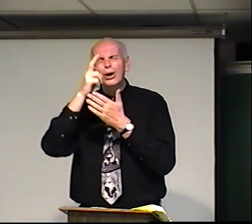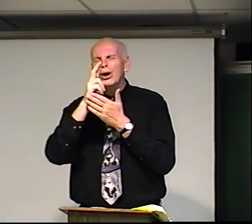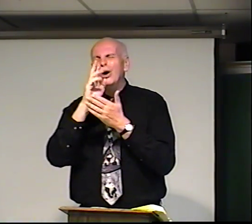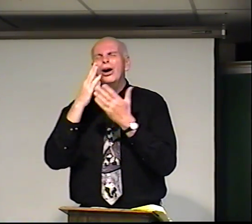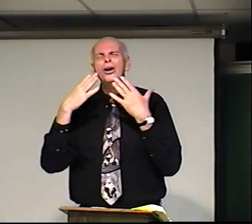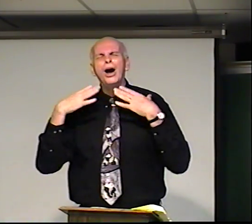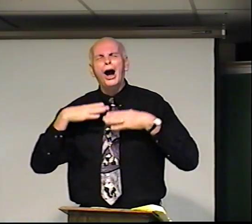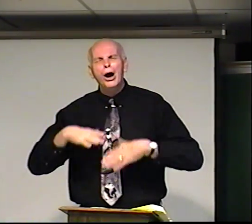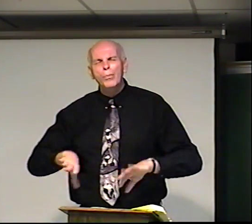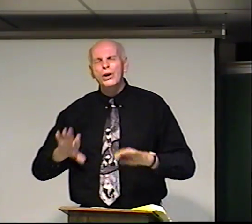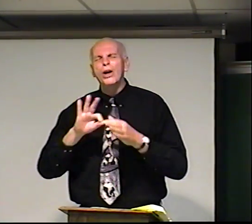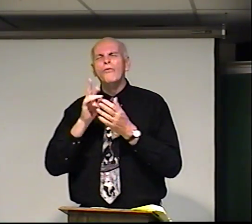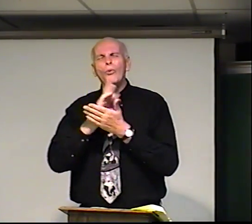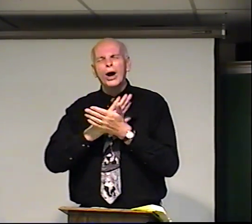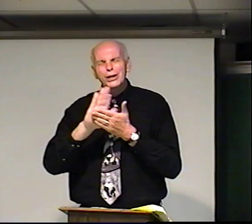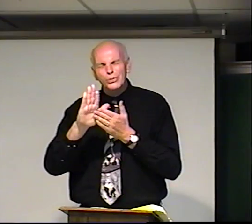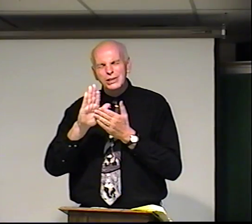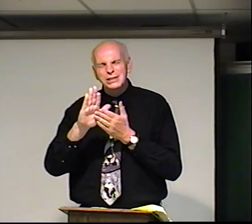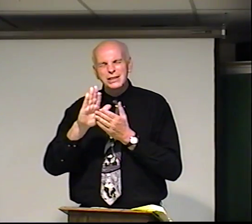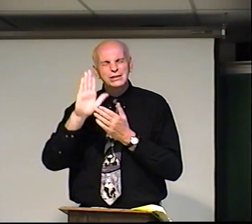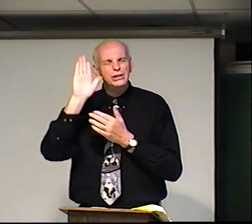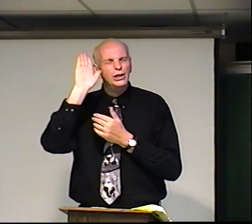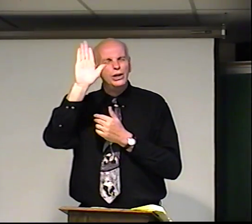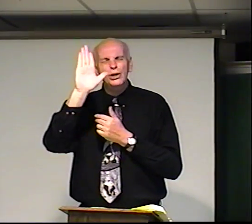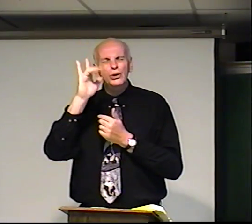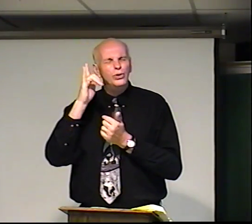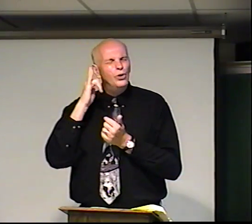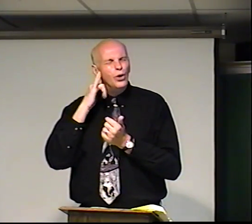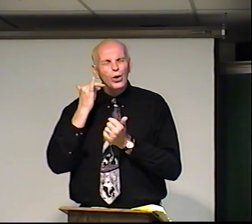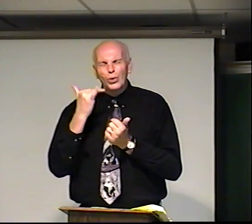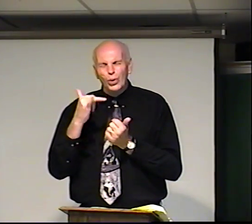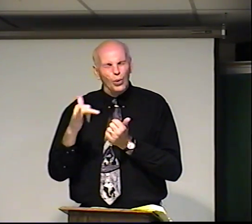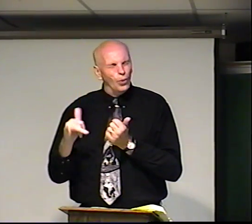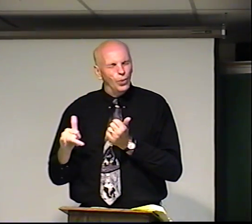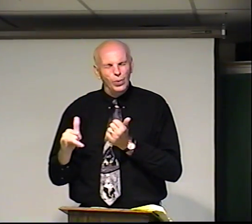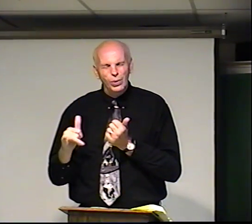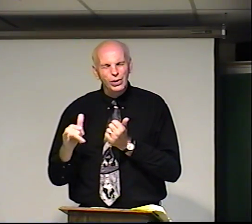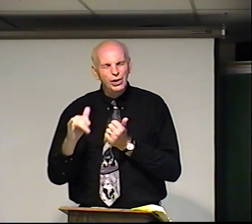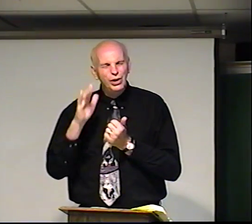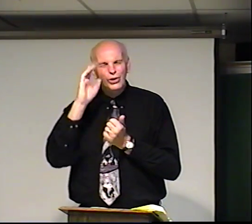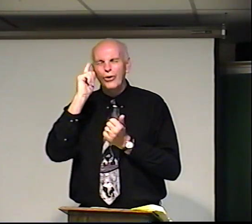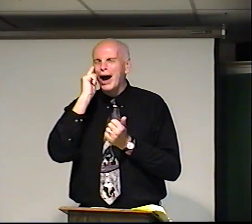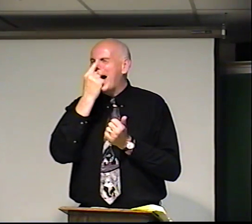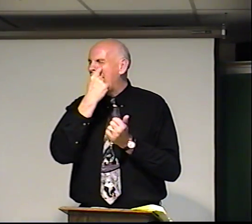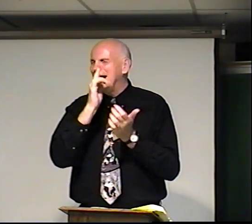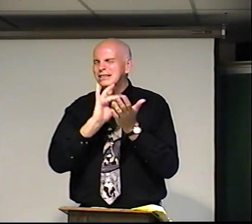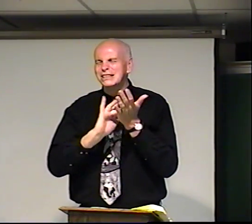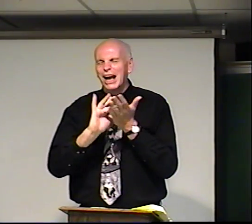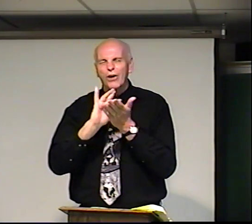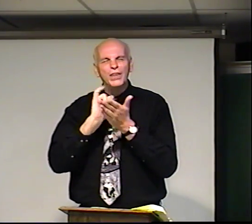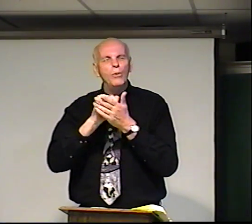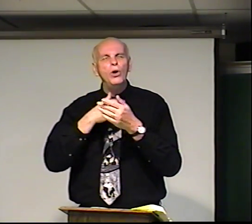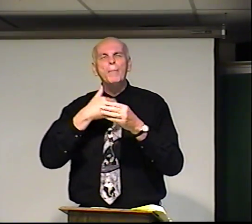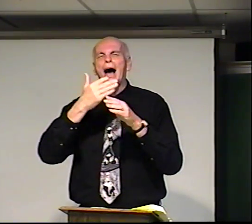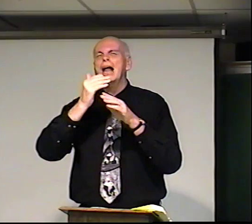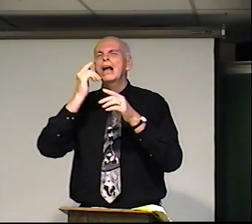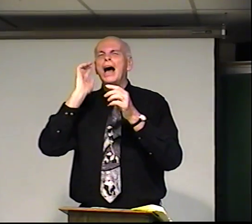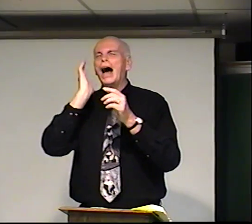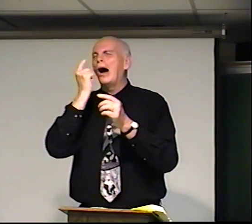good harmony of righteousness. Good food. Thyself, that we might,